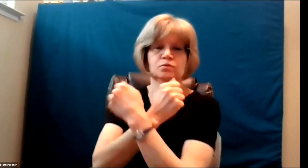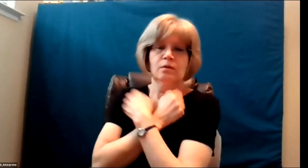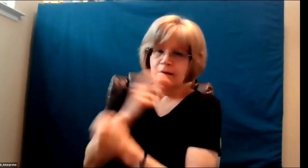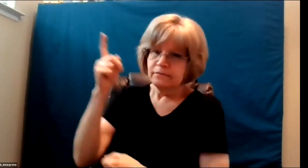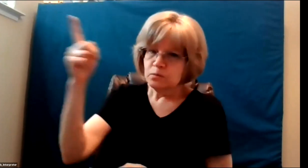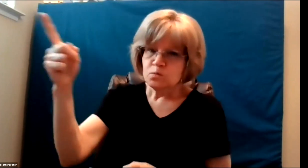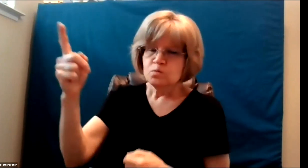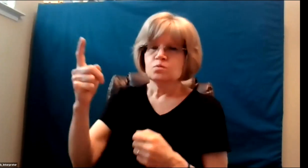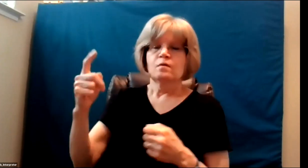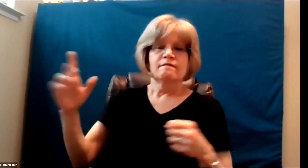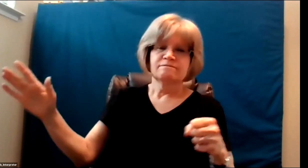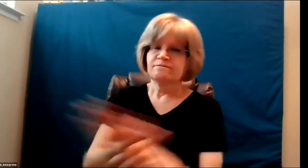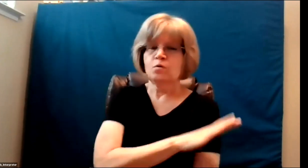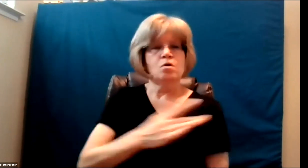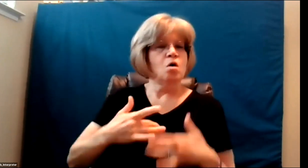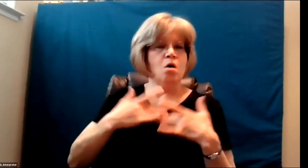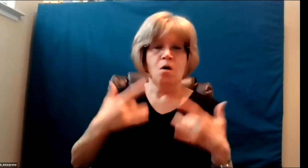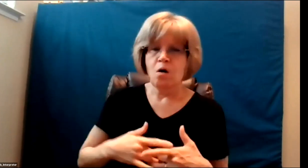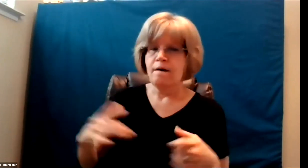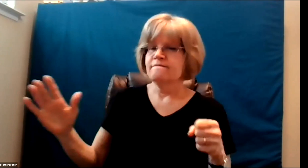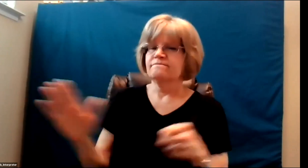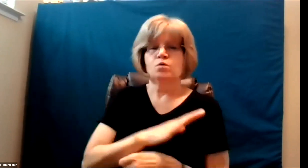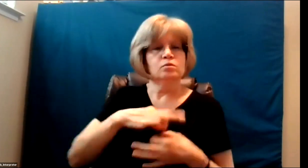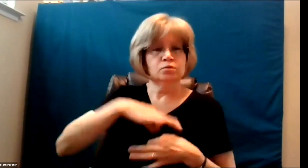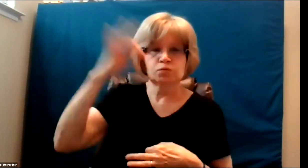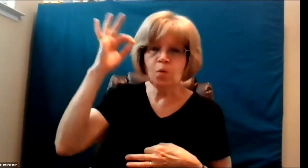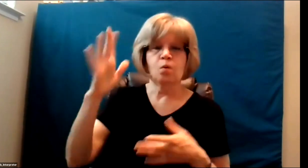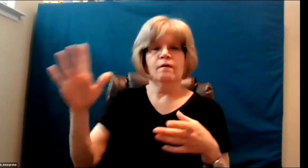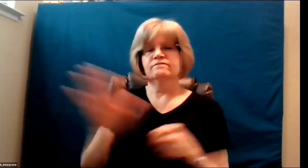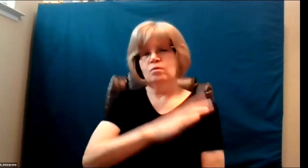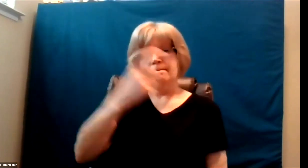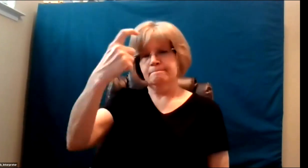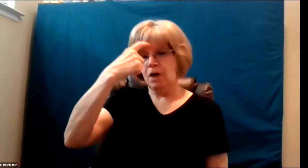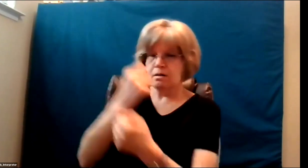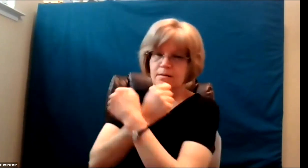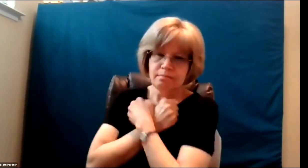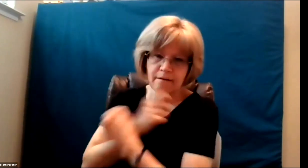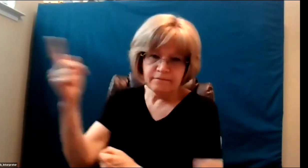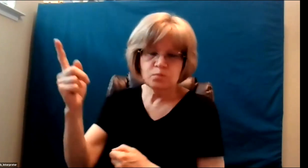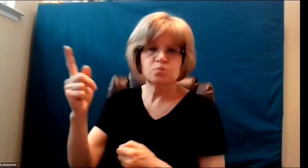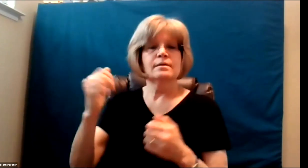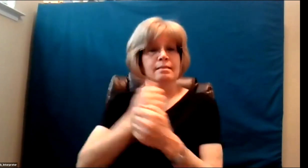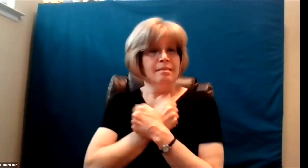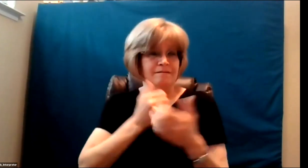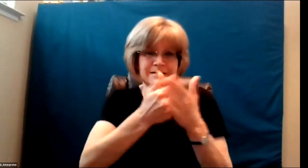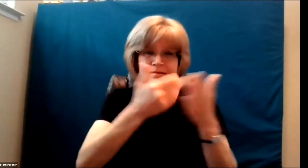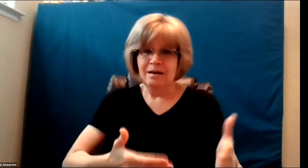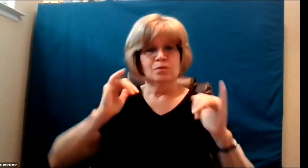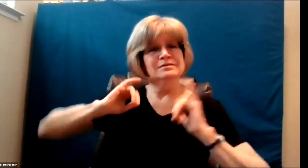God, with our whole heart, our whole soul, and our whole mind, and love our neighbor as